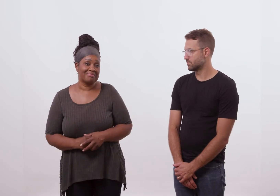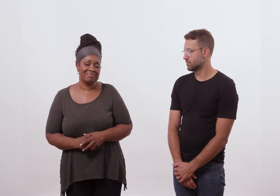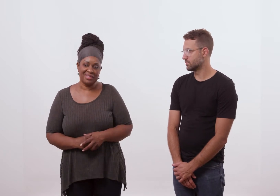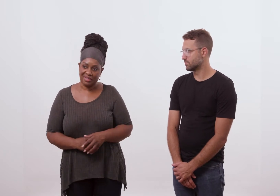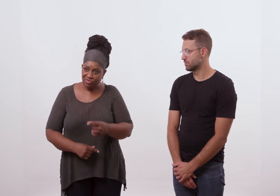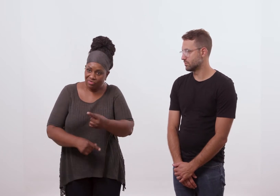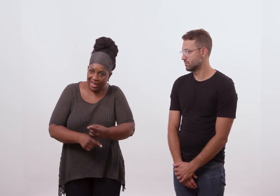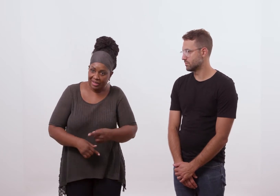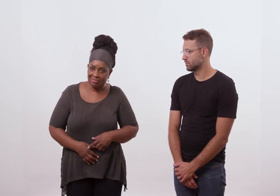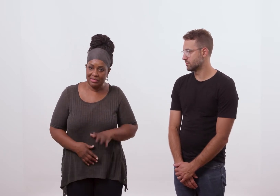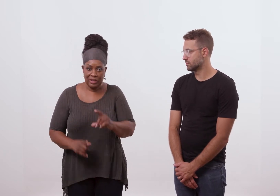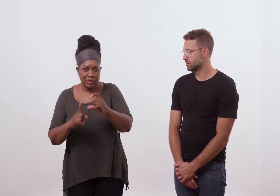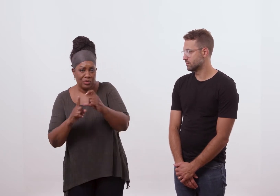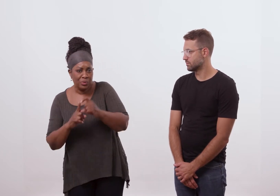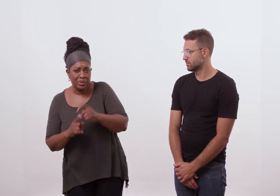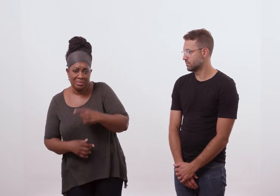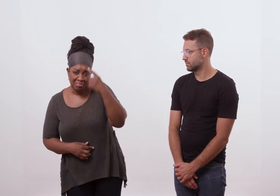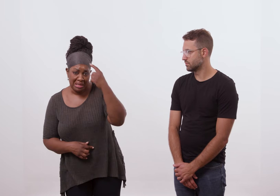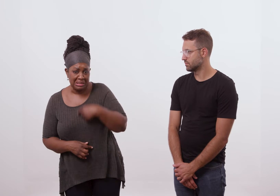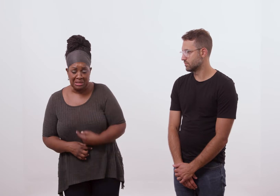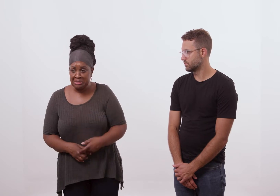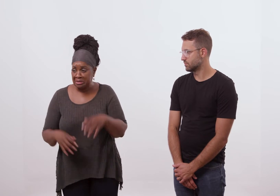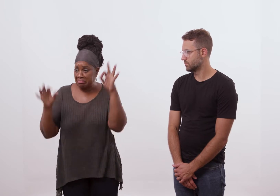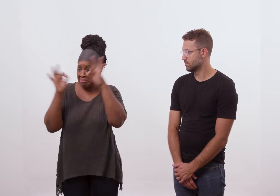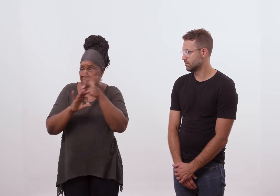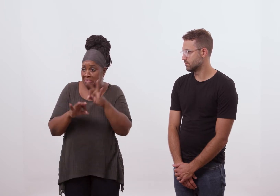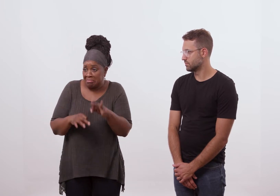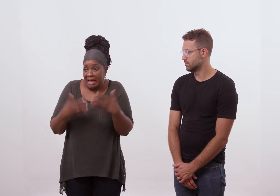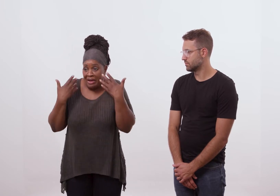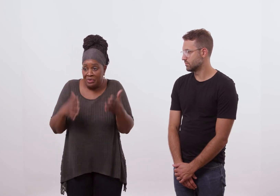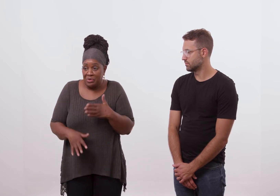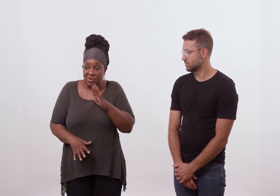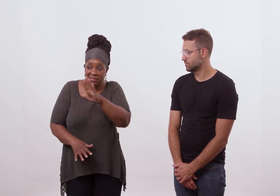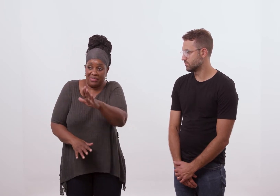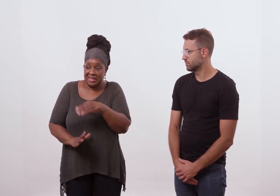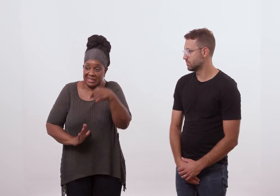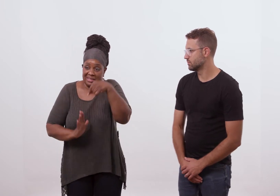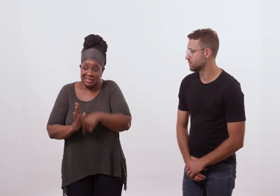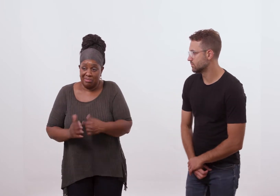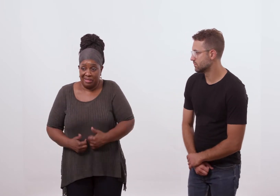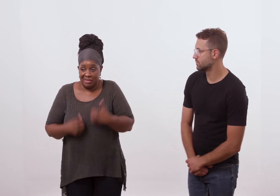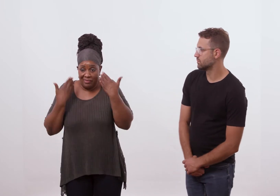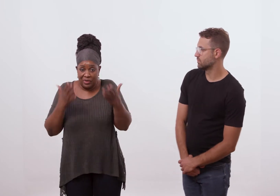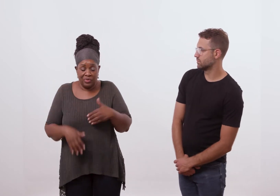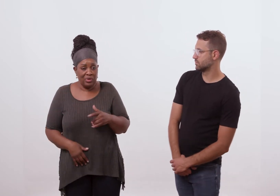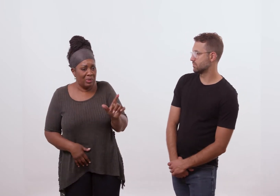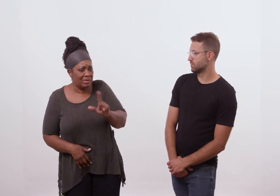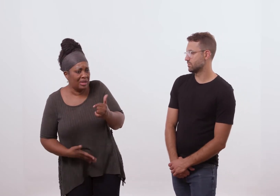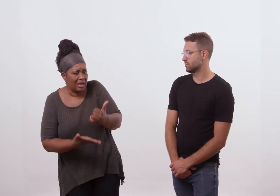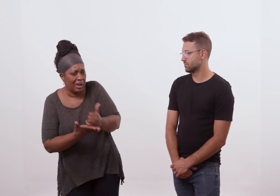Exactly. His words make no more sense to me than the huffs and snorts of a zwoot. Leetah, can I help